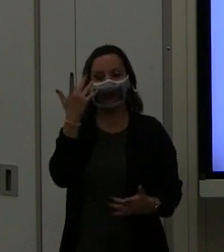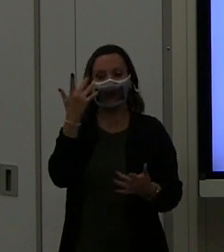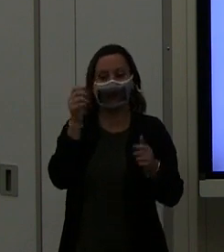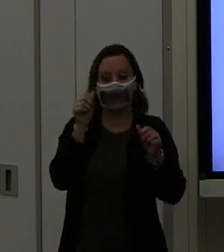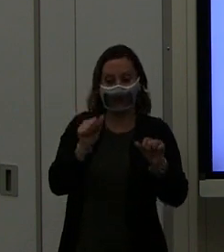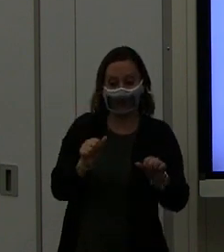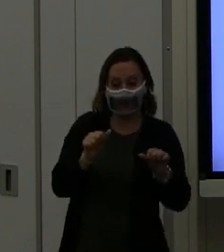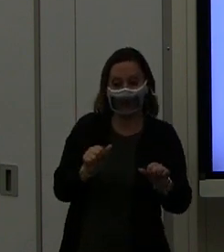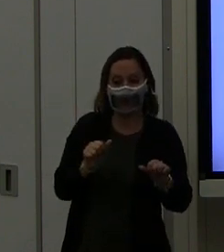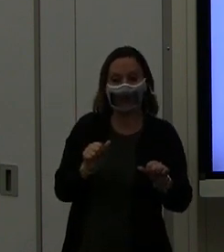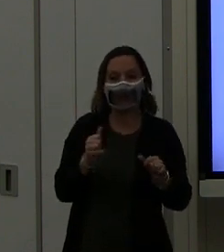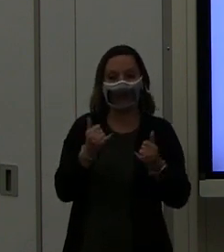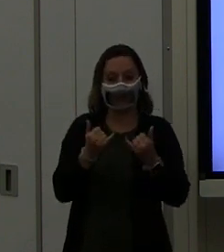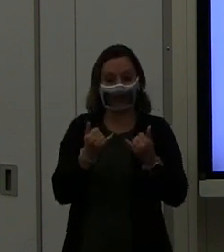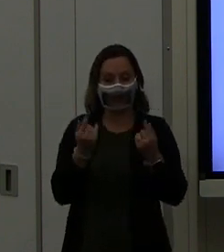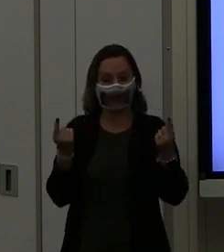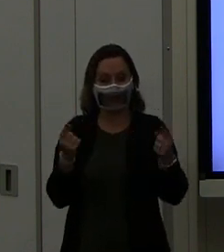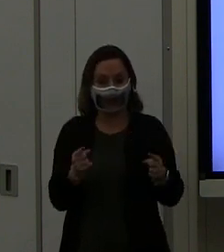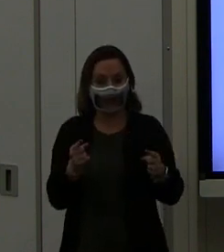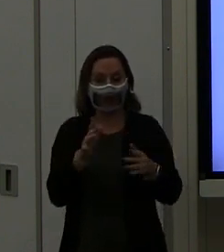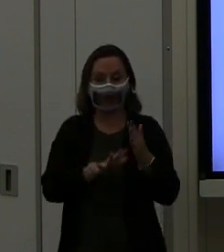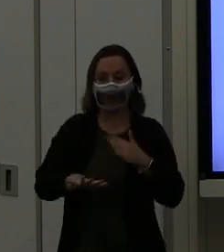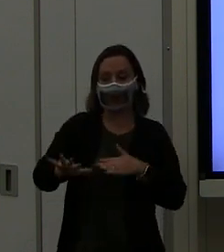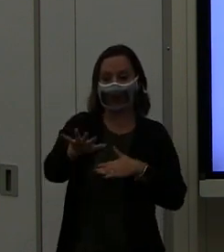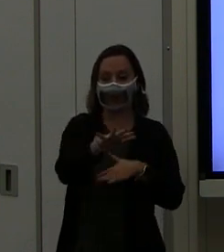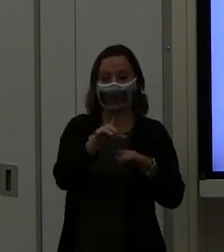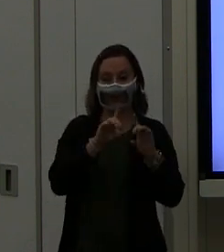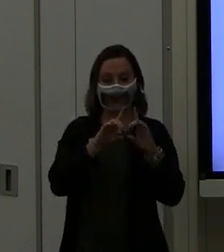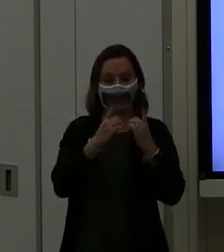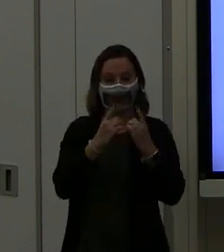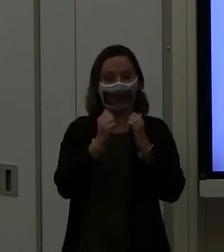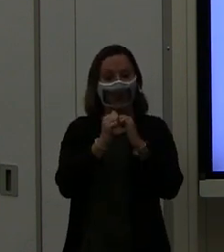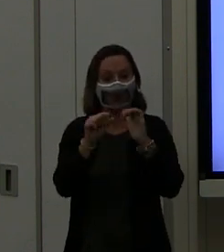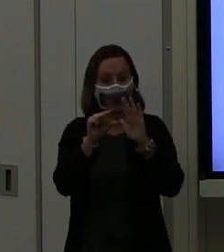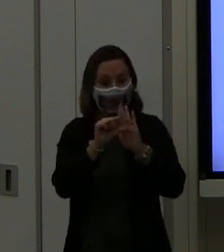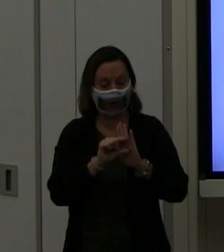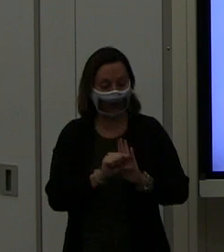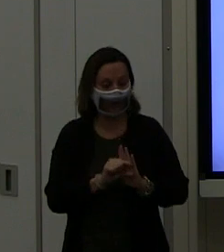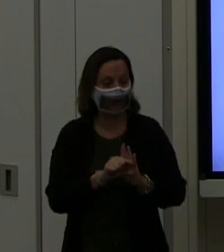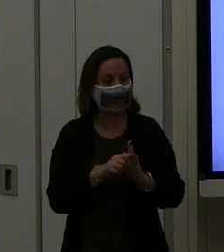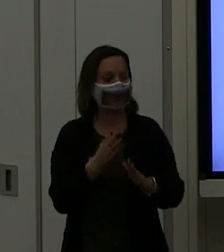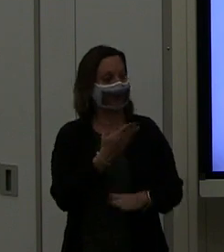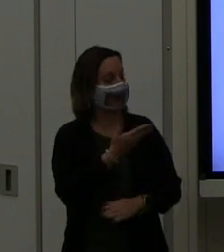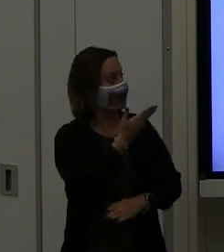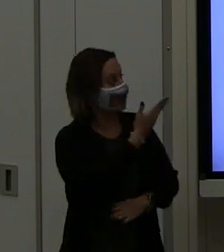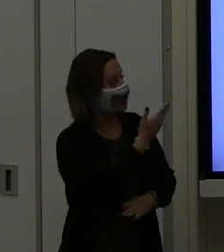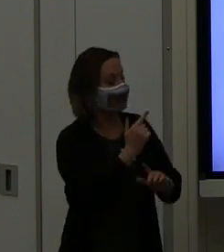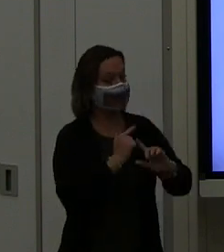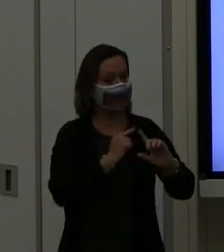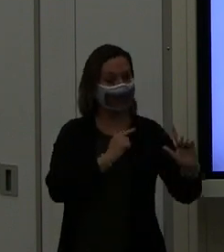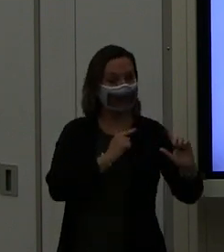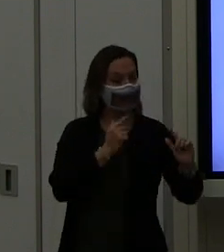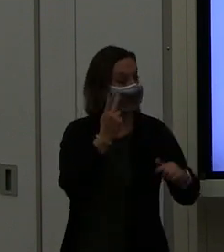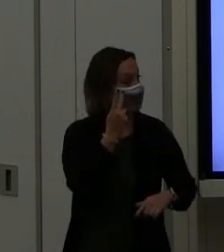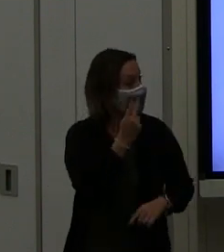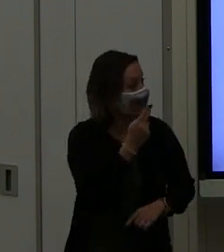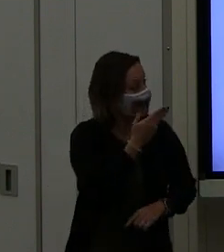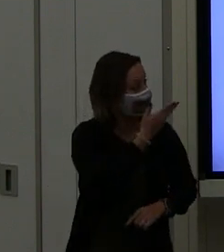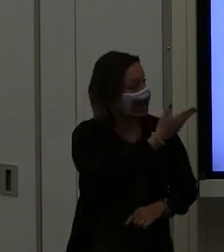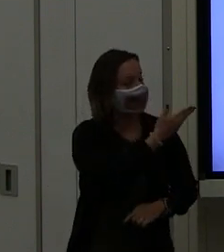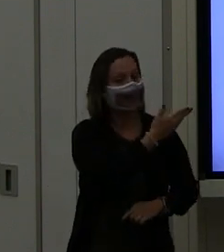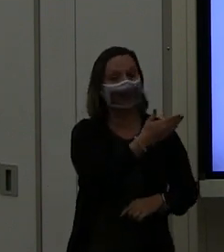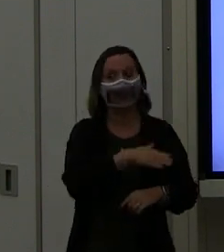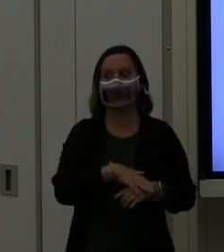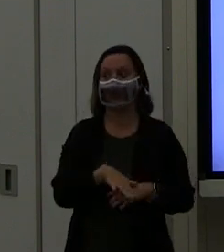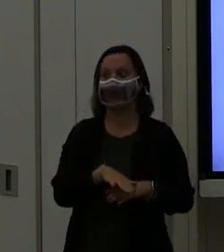potential inequity that that might create across the district with grades. So on the left side of that graph, you'll see the pre-spring break grade from A to